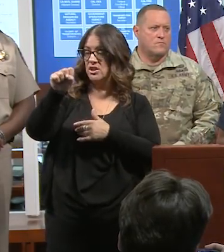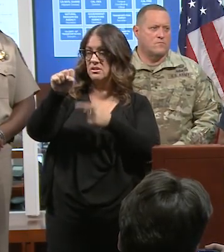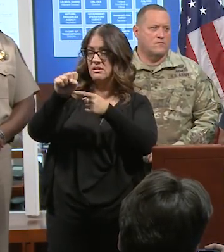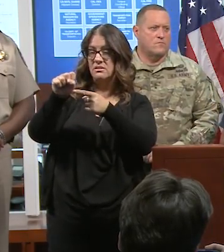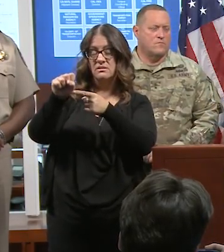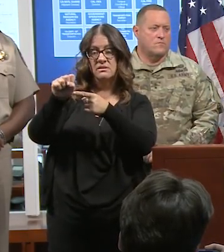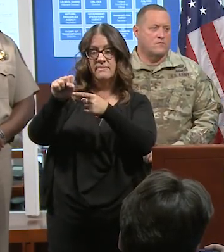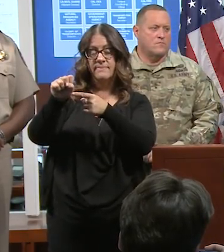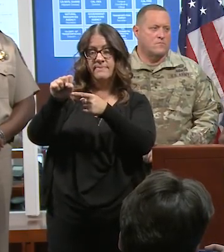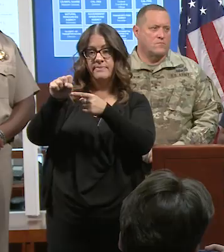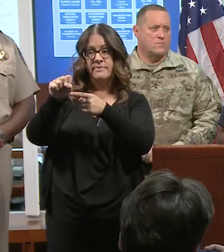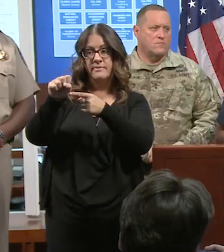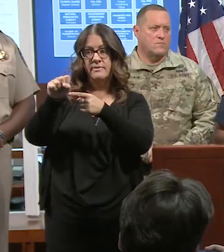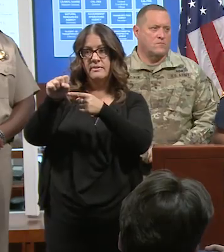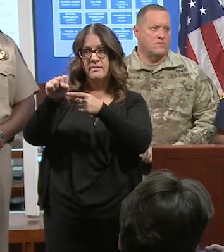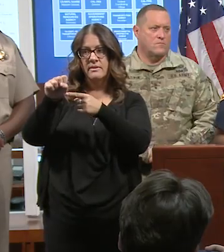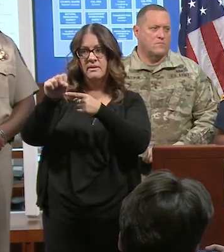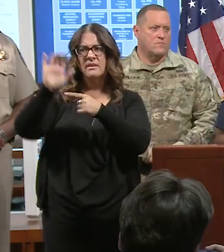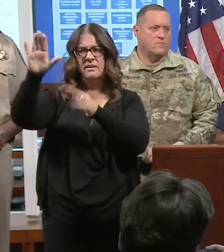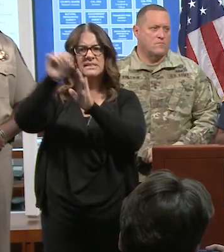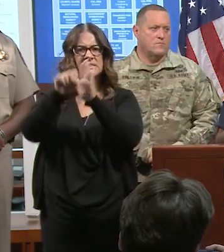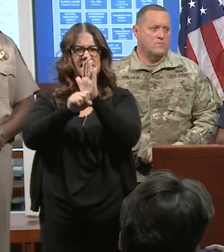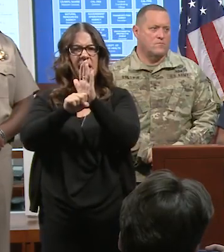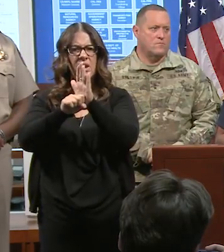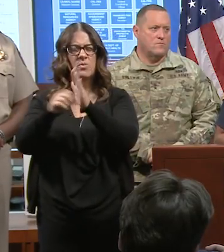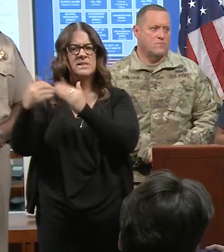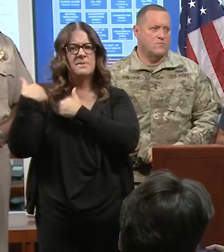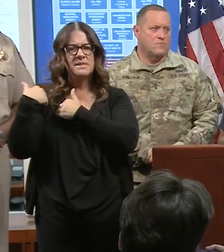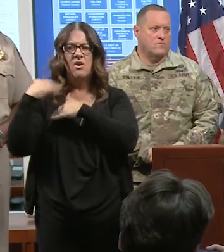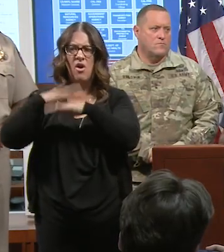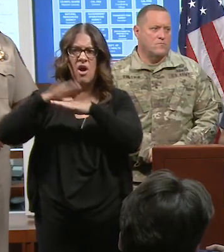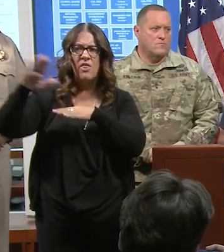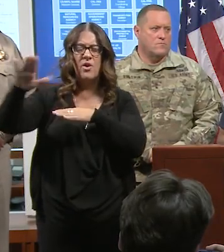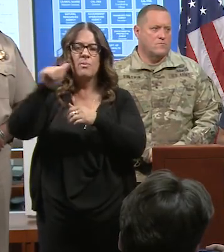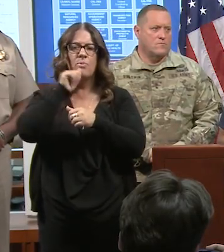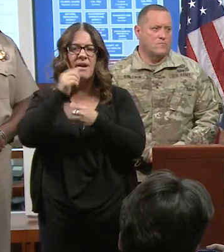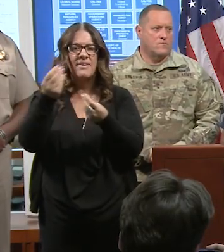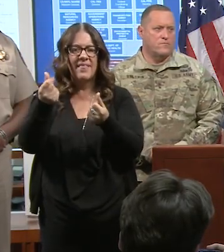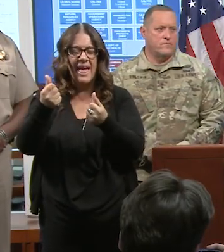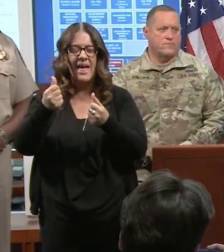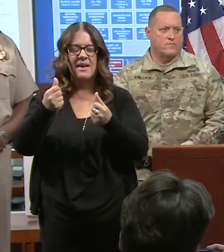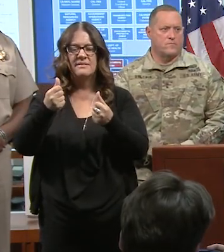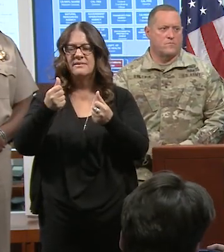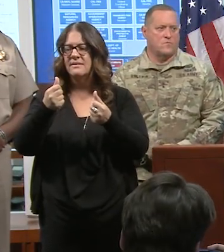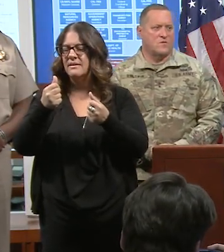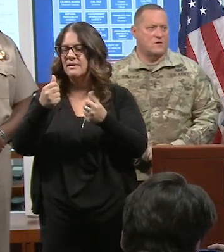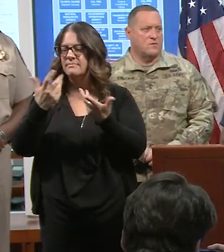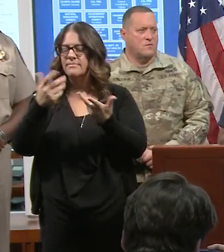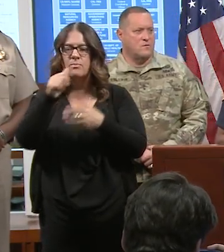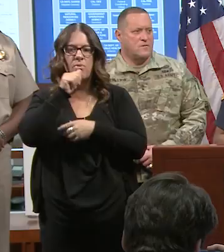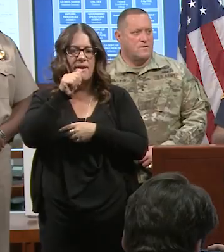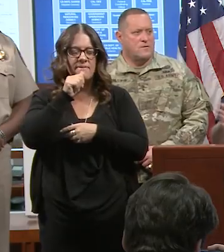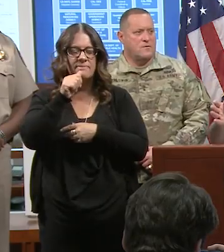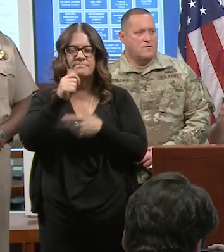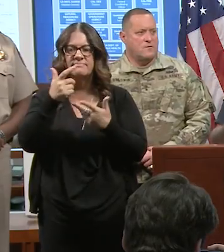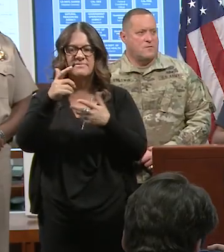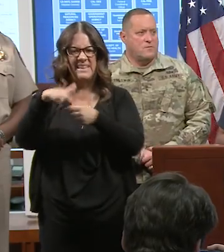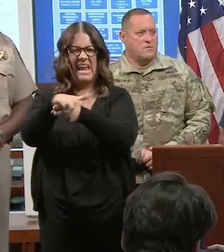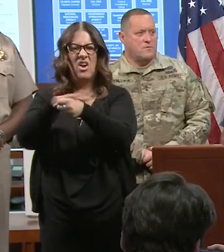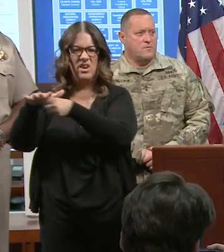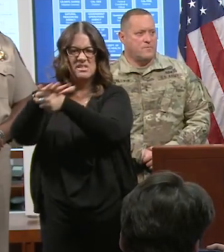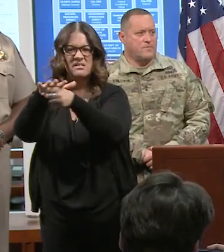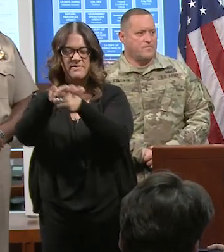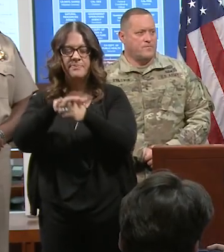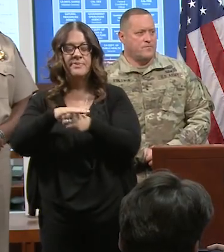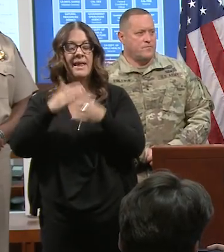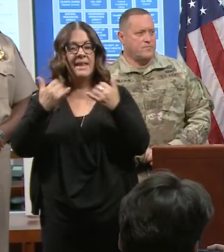on state responsibility area lands, almost entirely private landowners, private watersheds. I know that in the question came